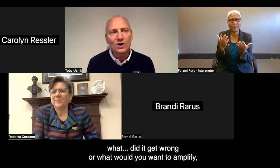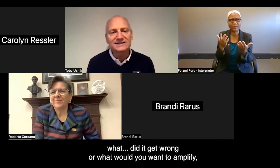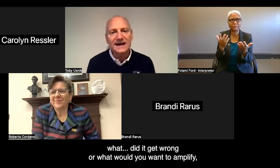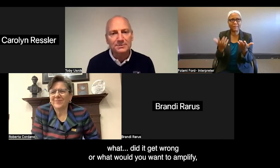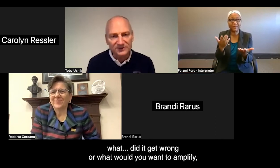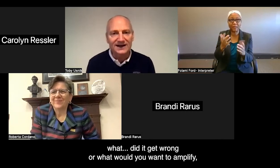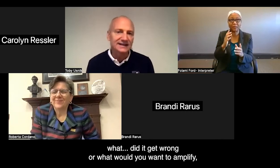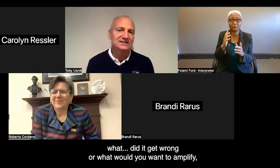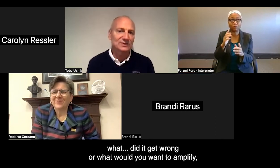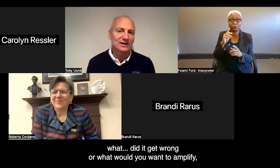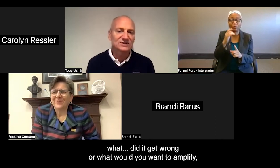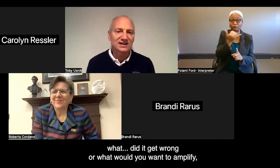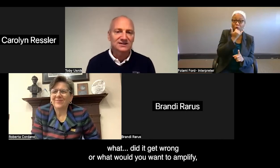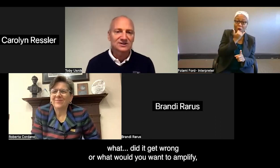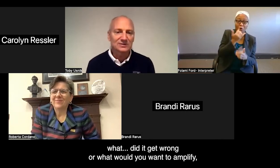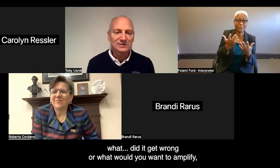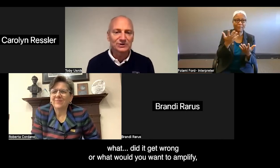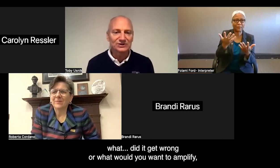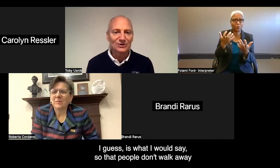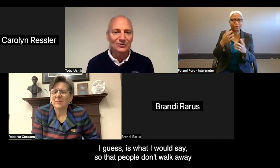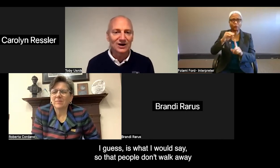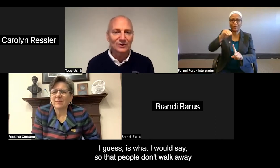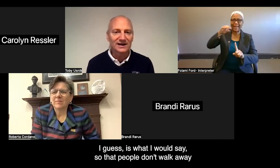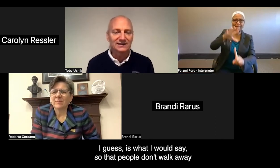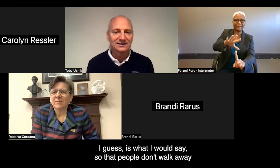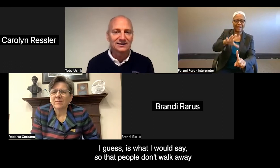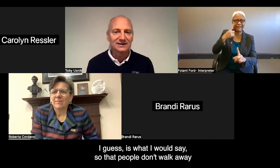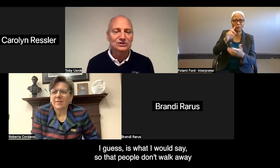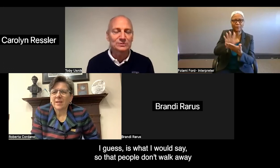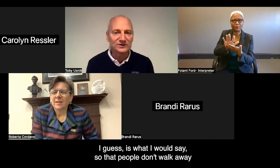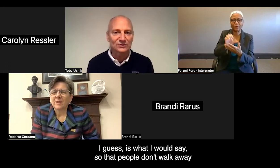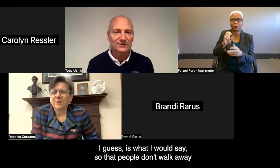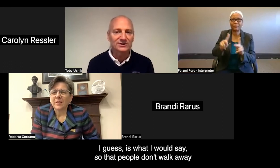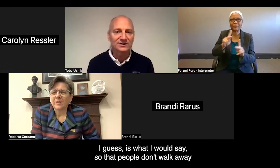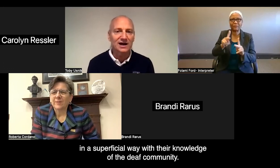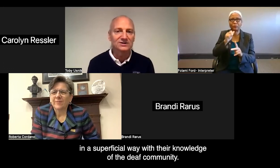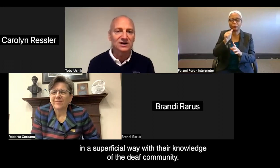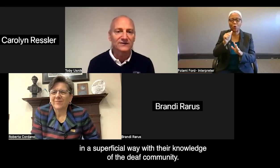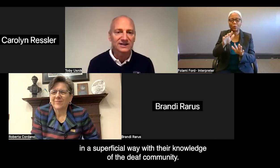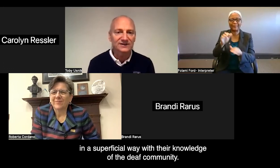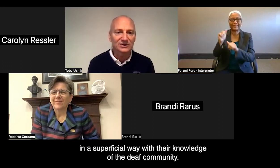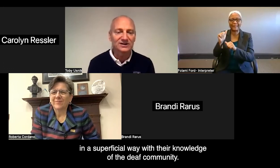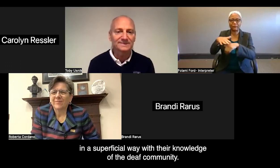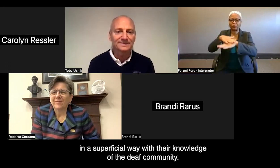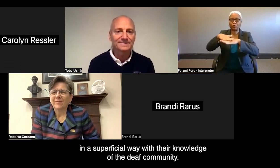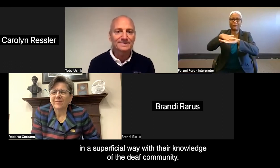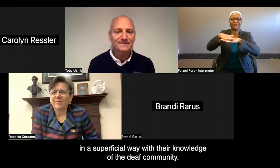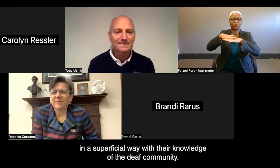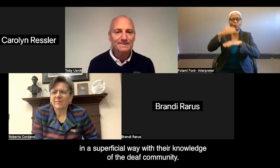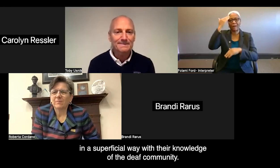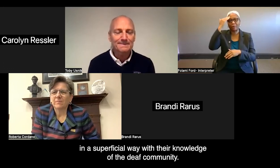want to amplify? I guess is what I would say so that people don't walk away in a superficial way with their knowledge of the deaf community.